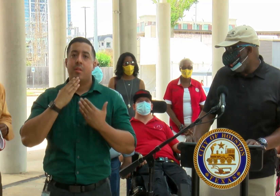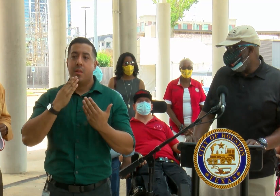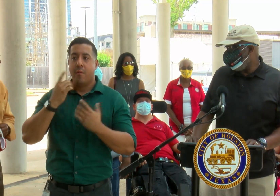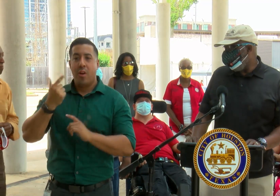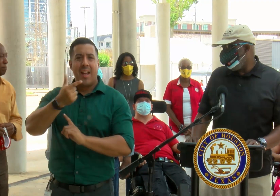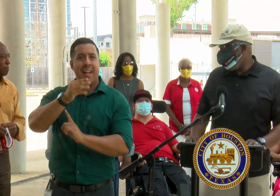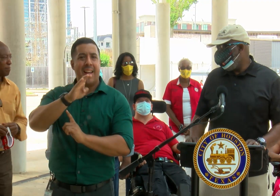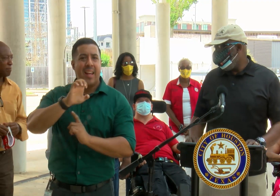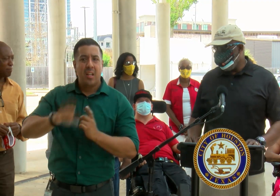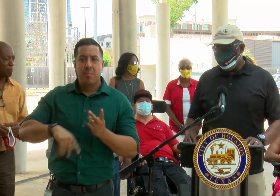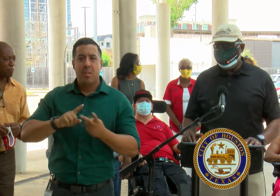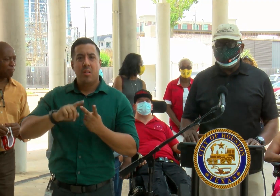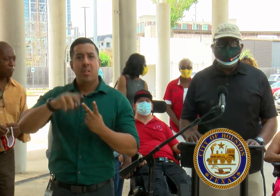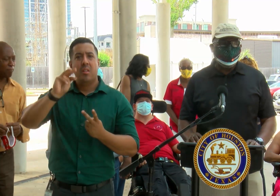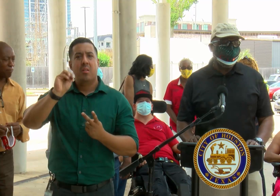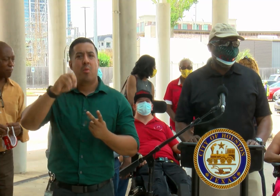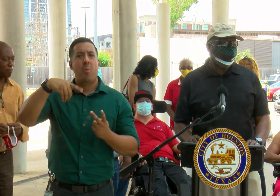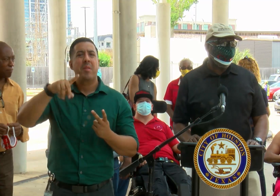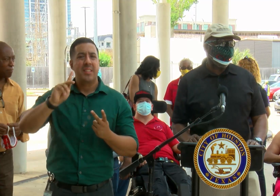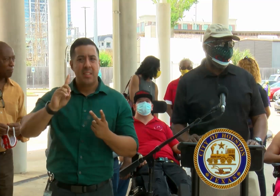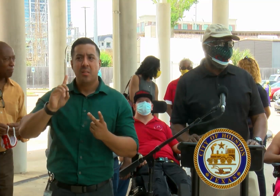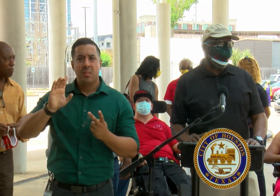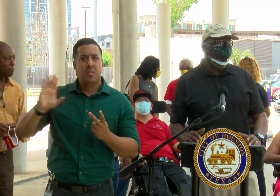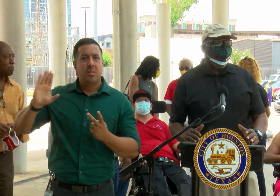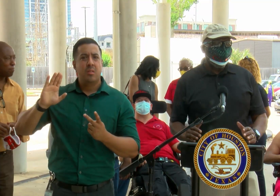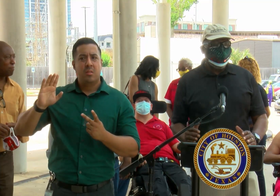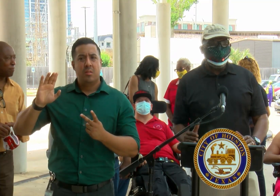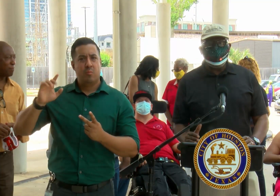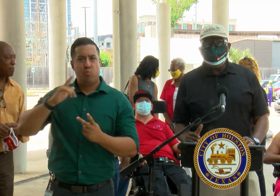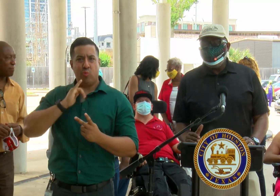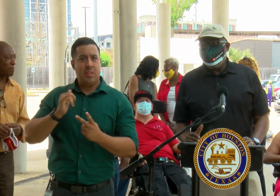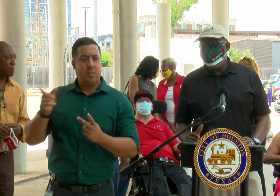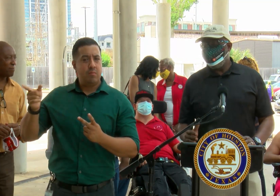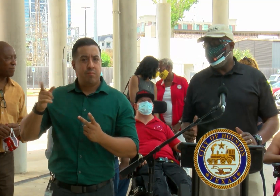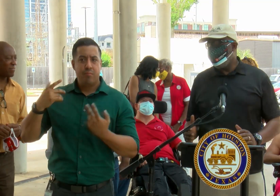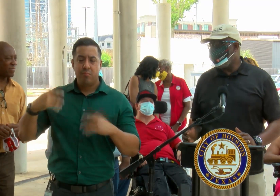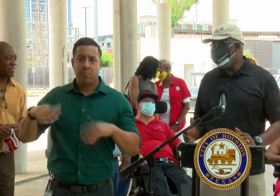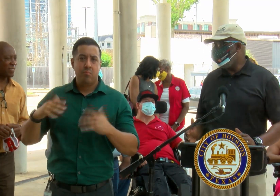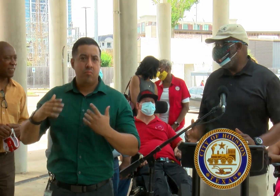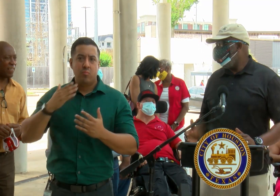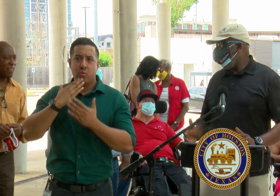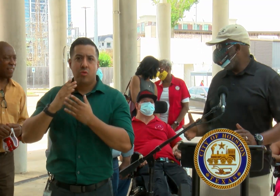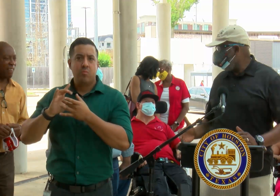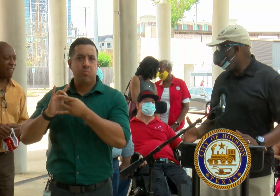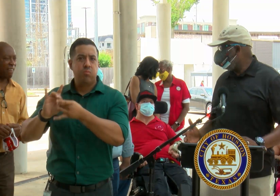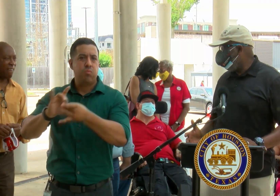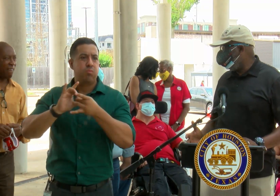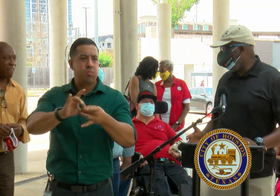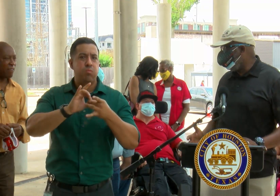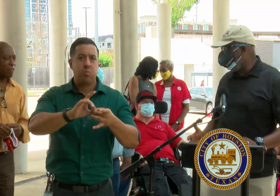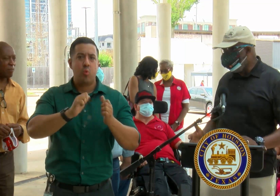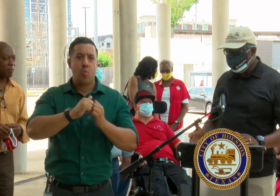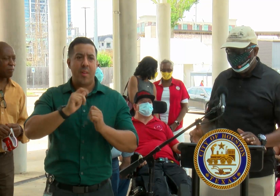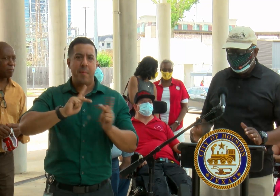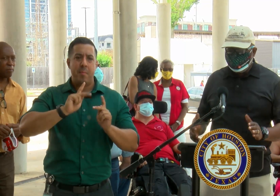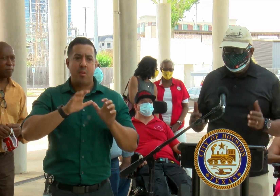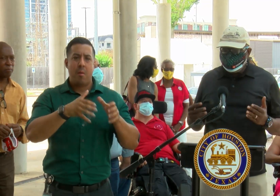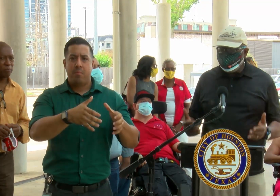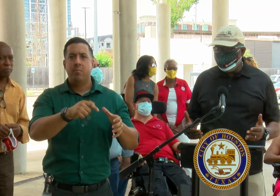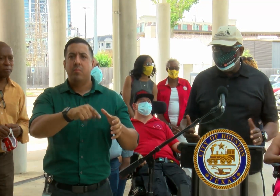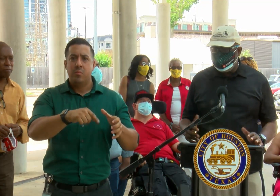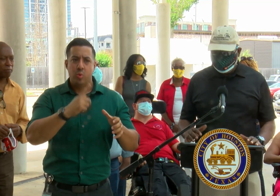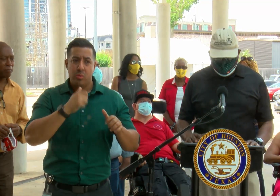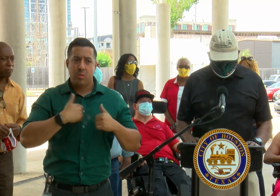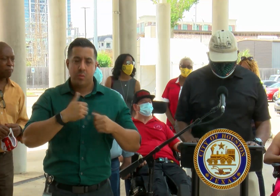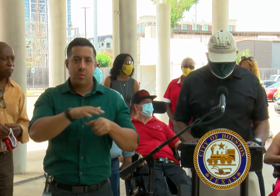you and the Mayor's Office on People with Disabilities, because y'all really have connections with this population, and